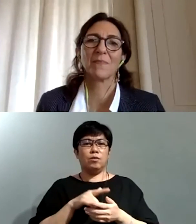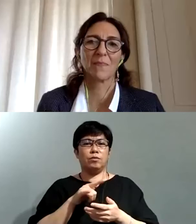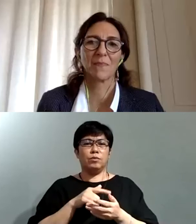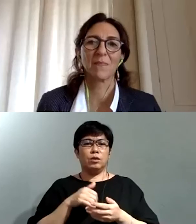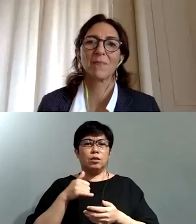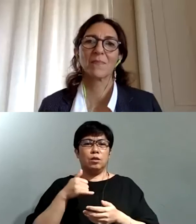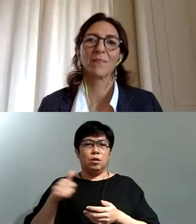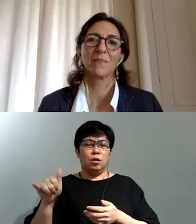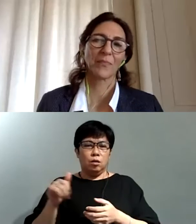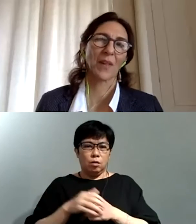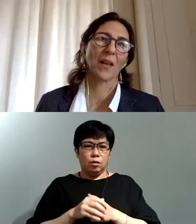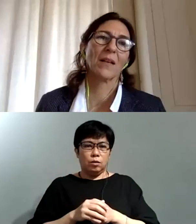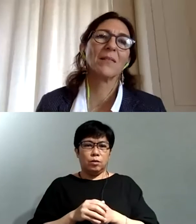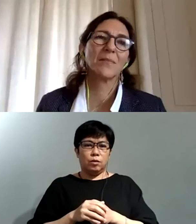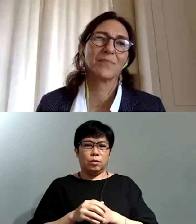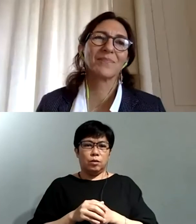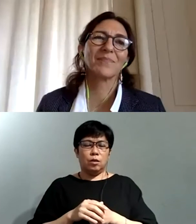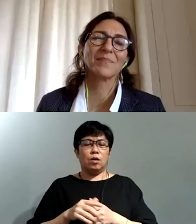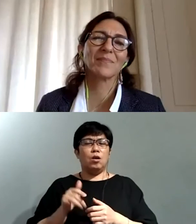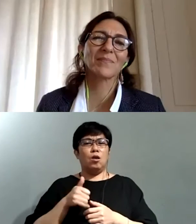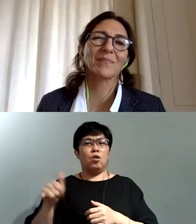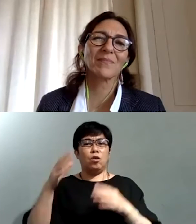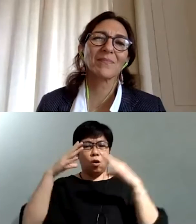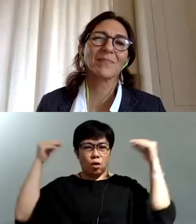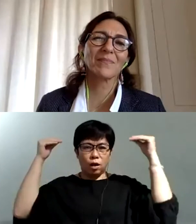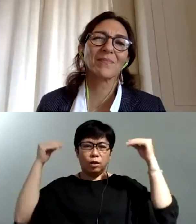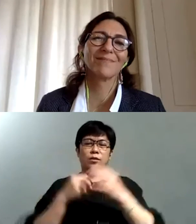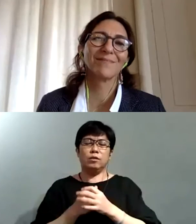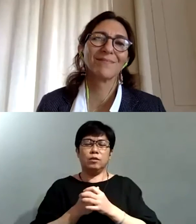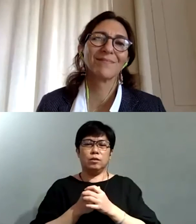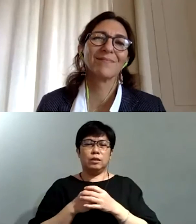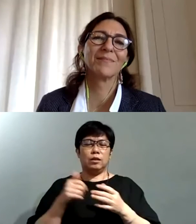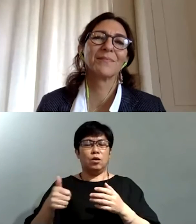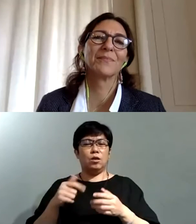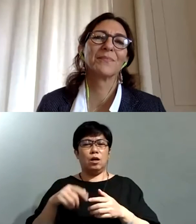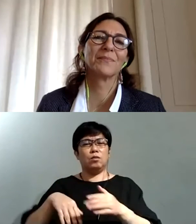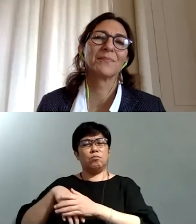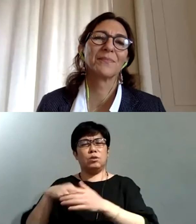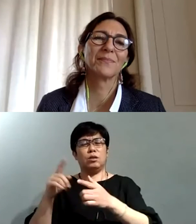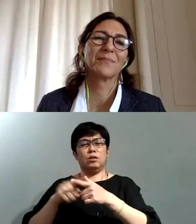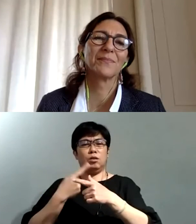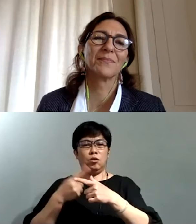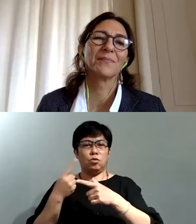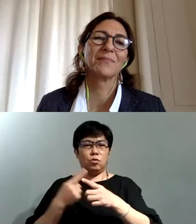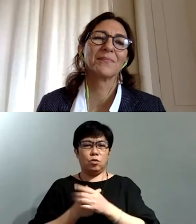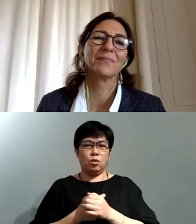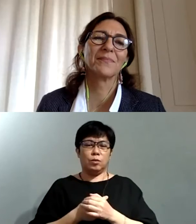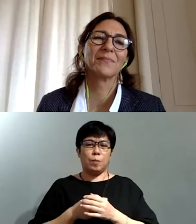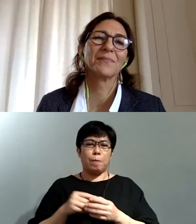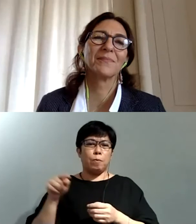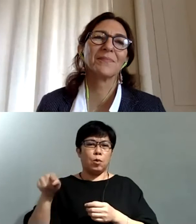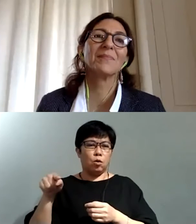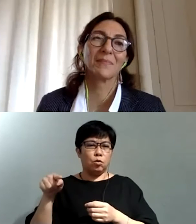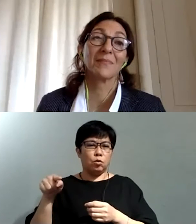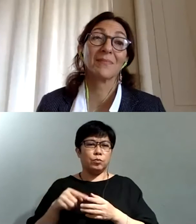chaotic the city had been, and I would say that up to this point, I never imagined that Hong Kong can be even